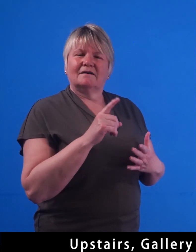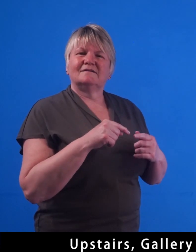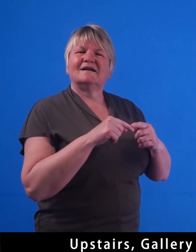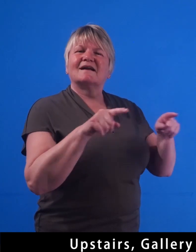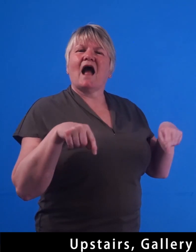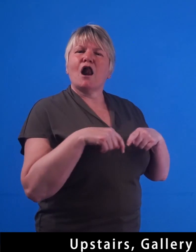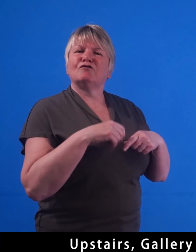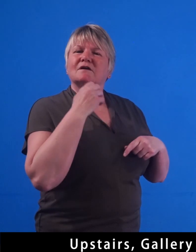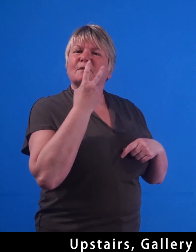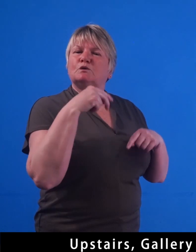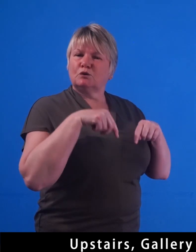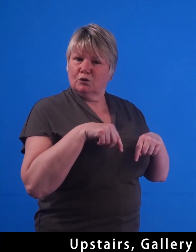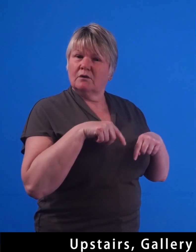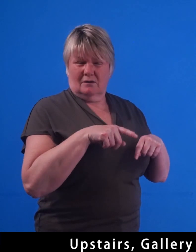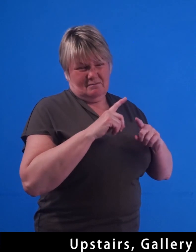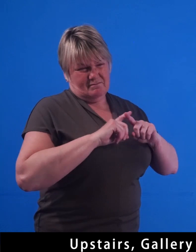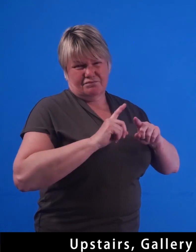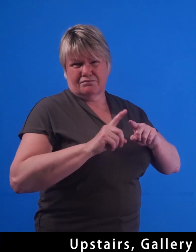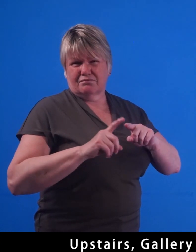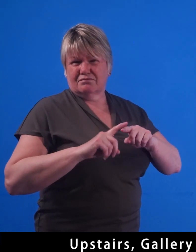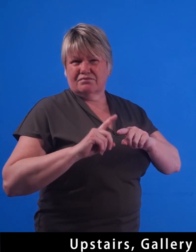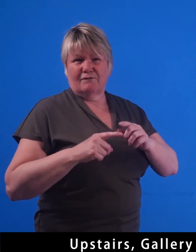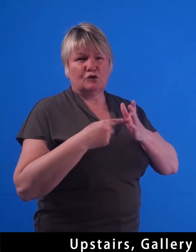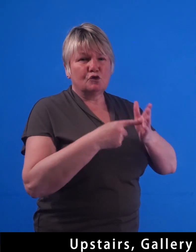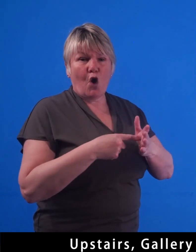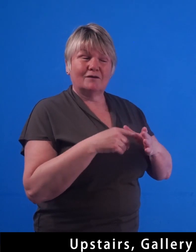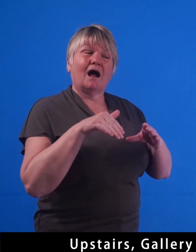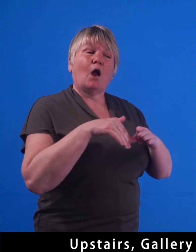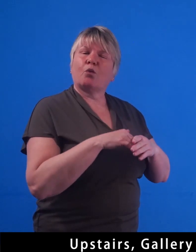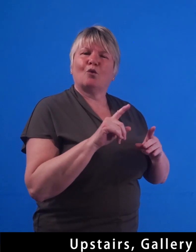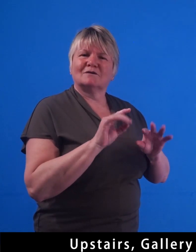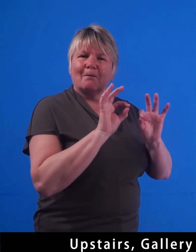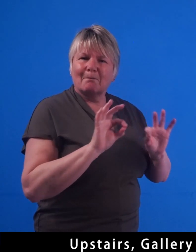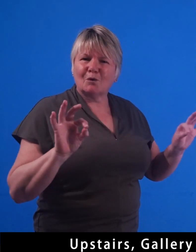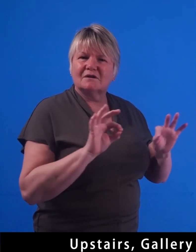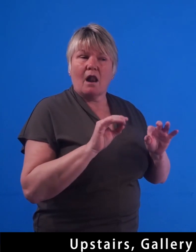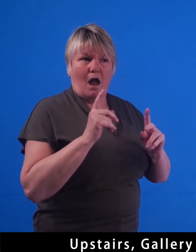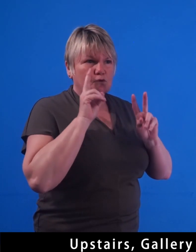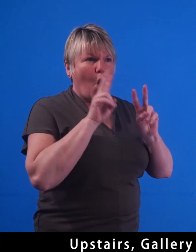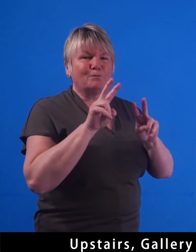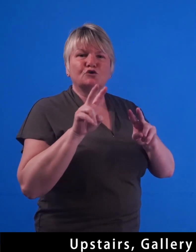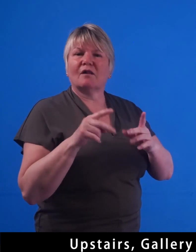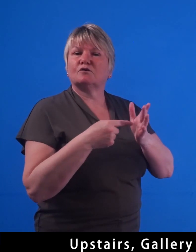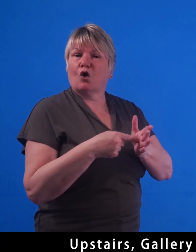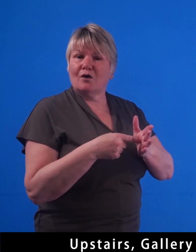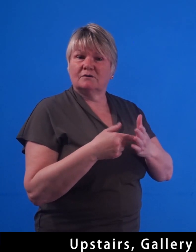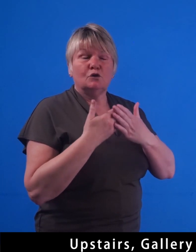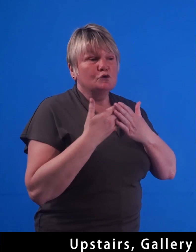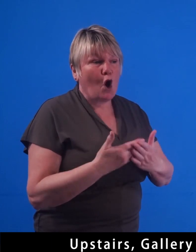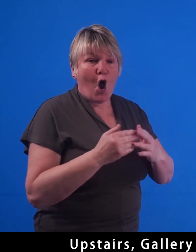Upstairs, Gallery 2 displays a variety of toys, including musical and optical